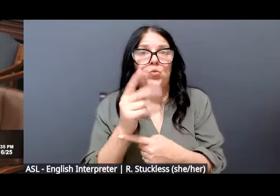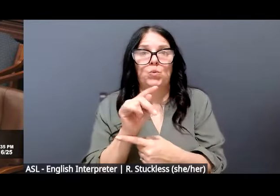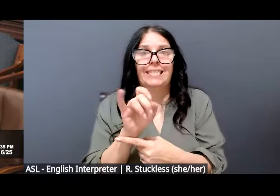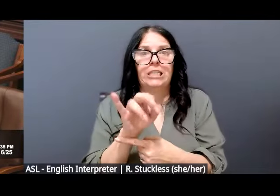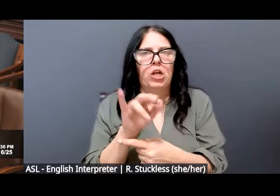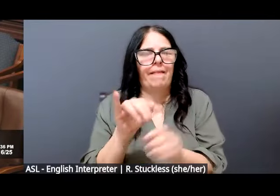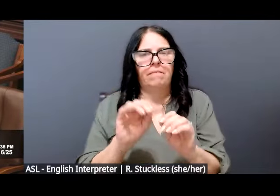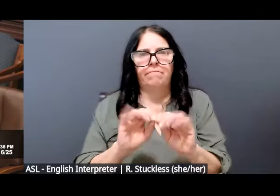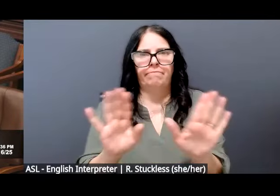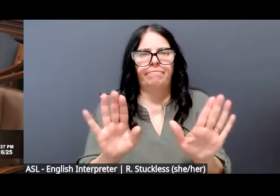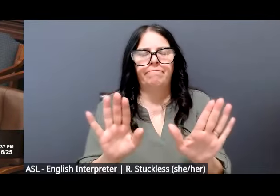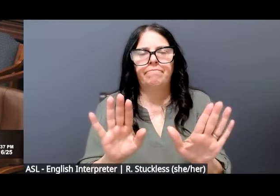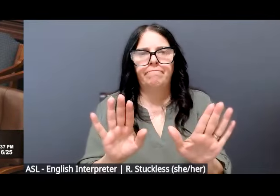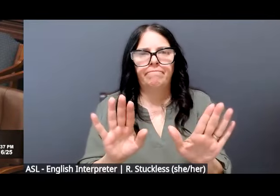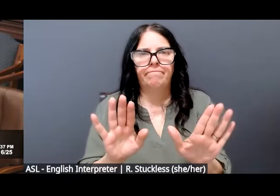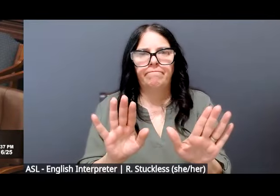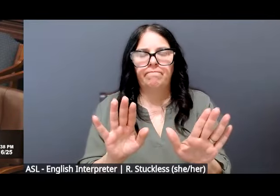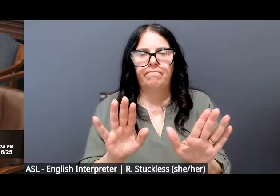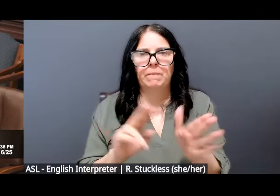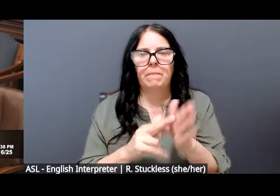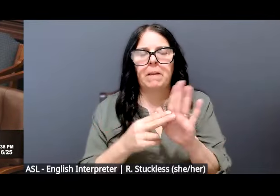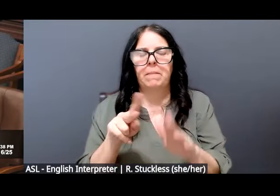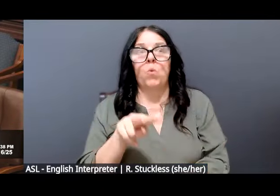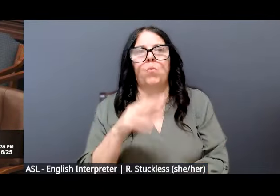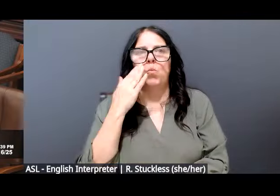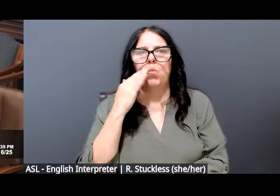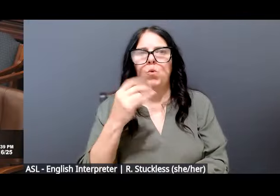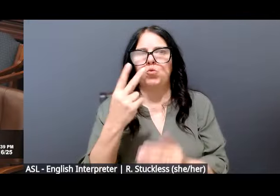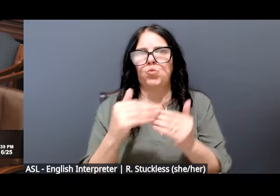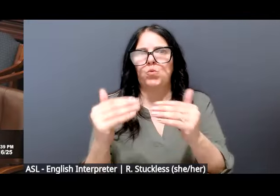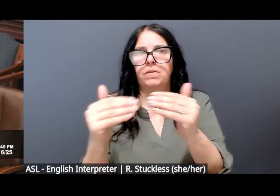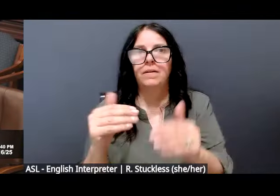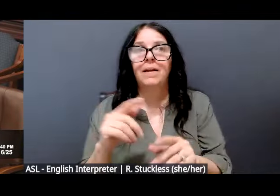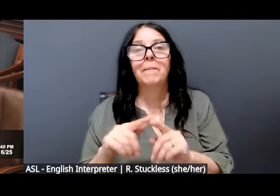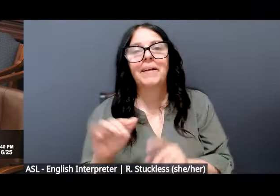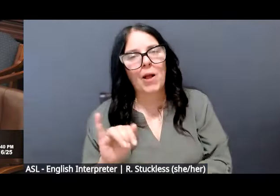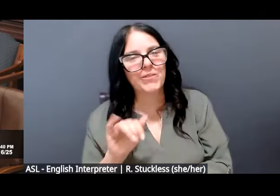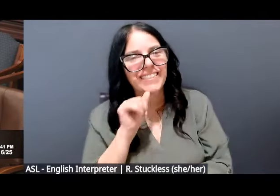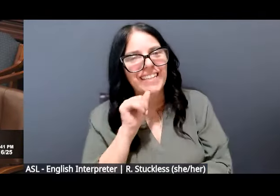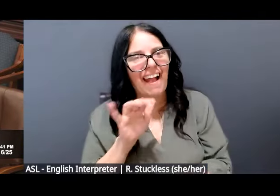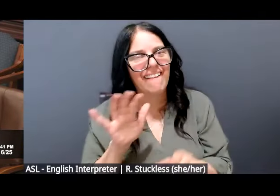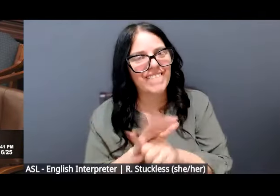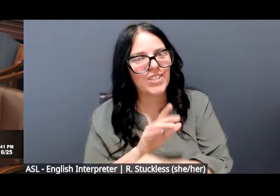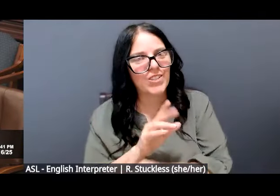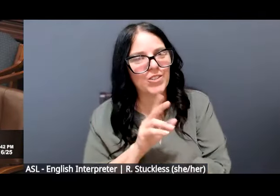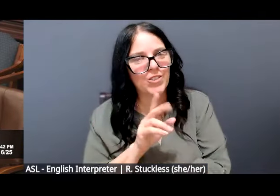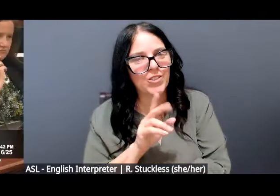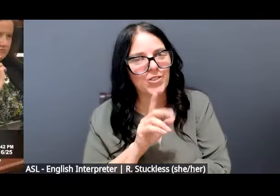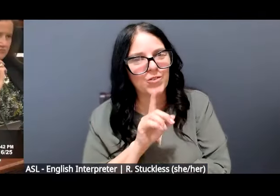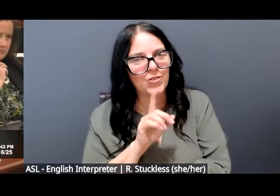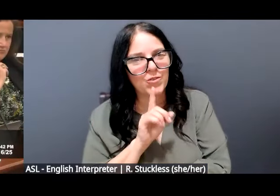statement. But it's also It's not not a just- true statement. Not just the possibility, but the